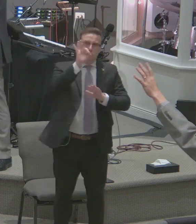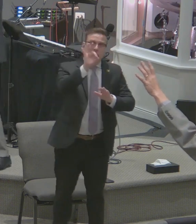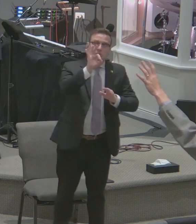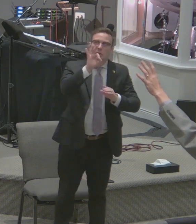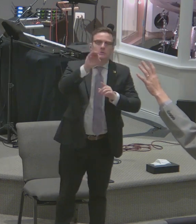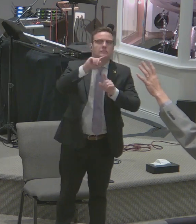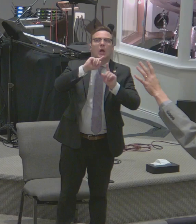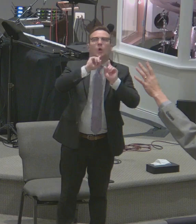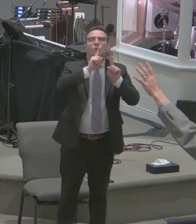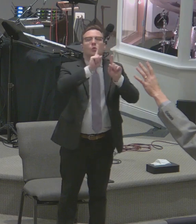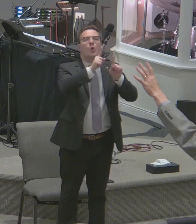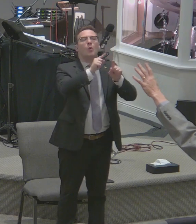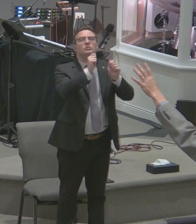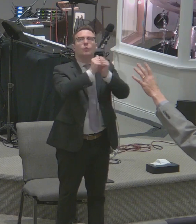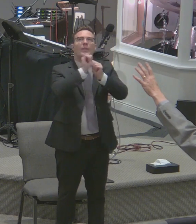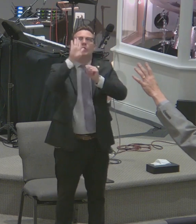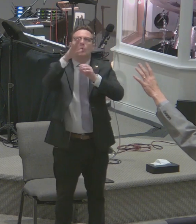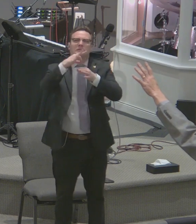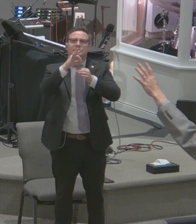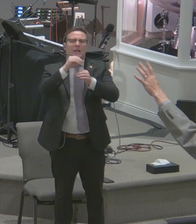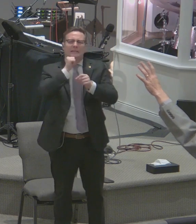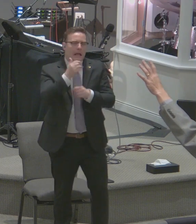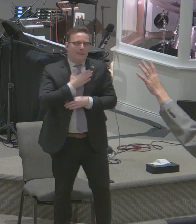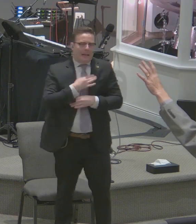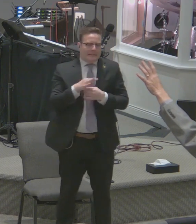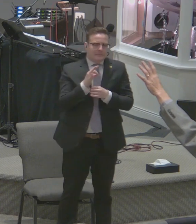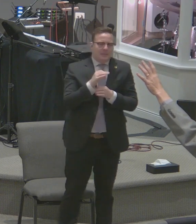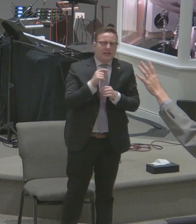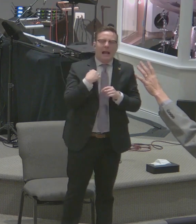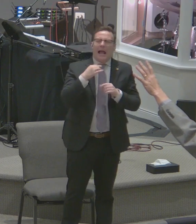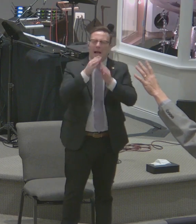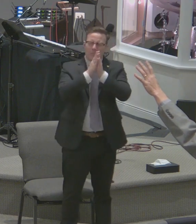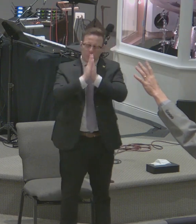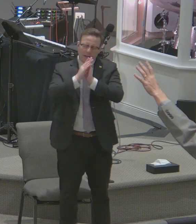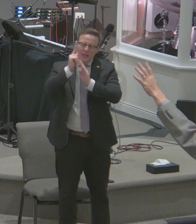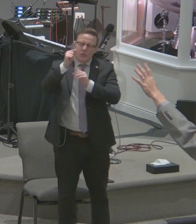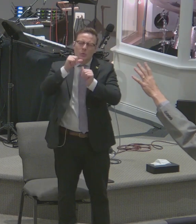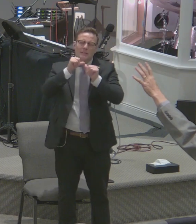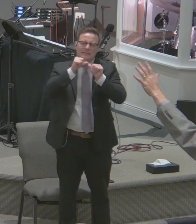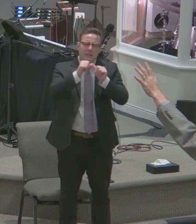not with mine. God, that you would strengthen, that you would uphold.